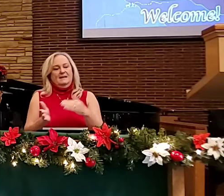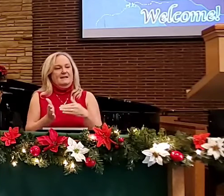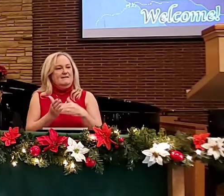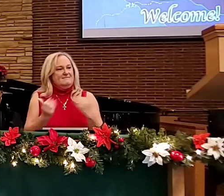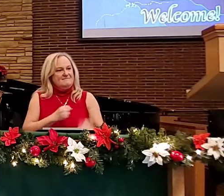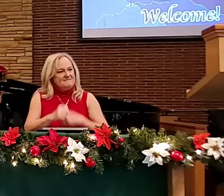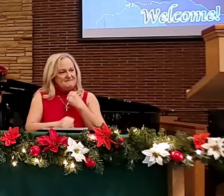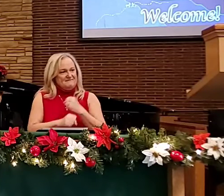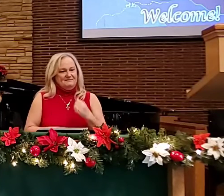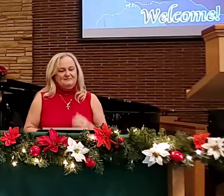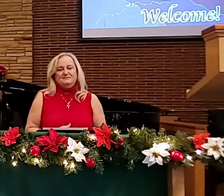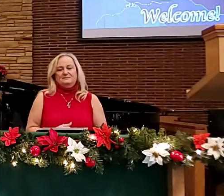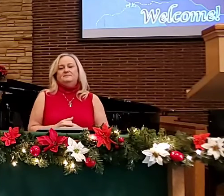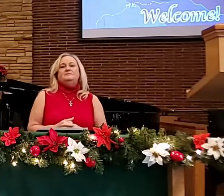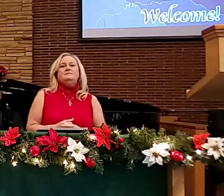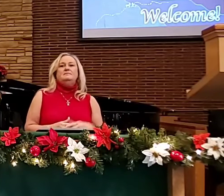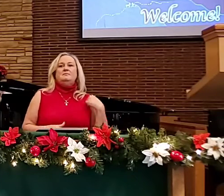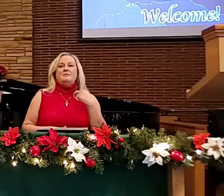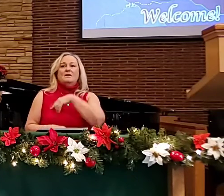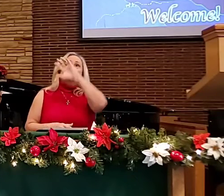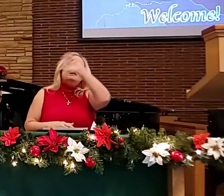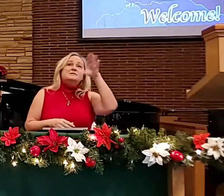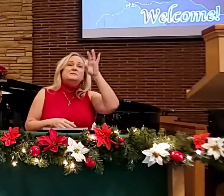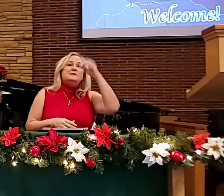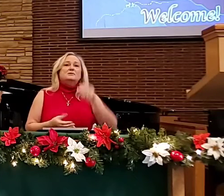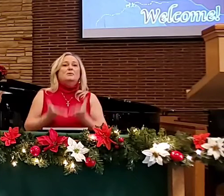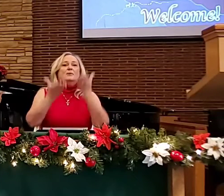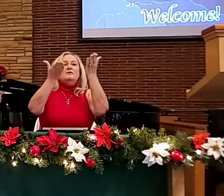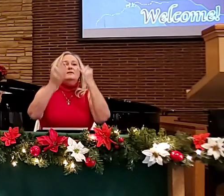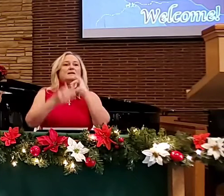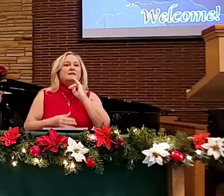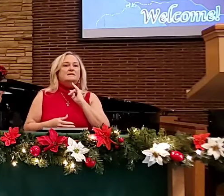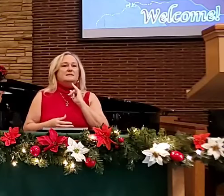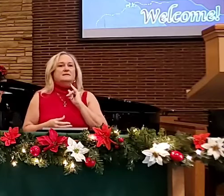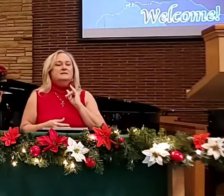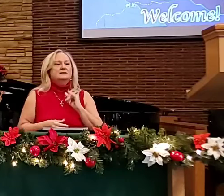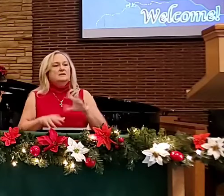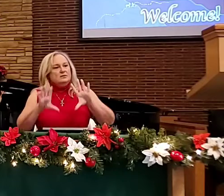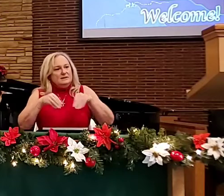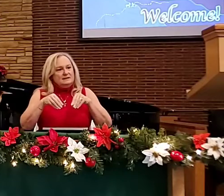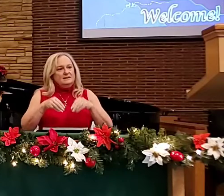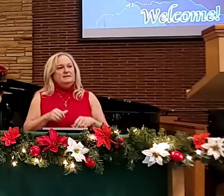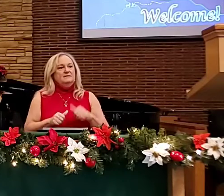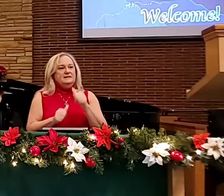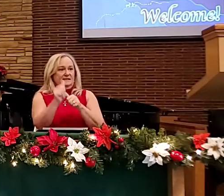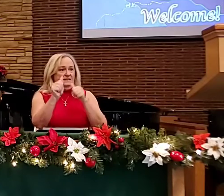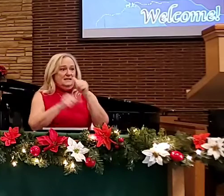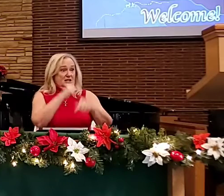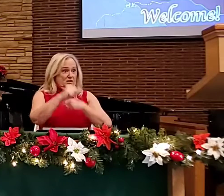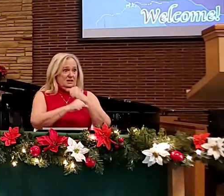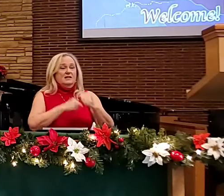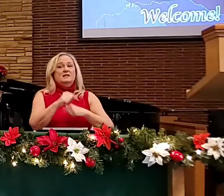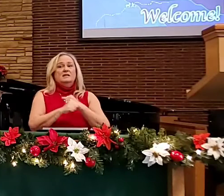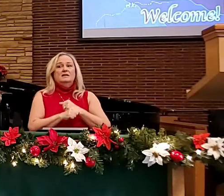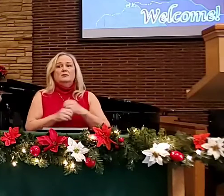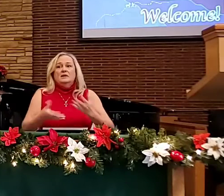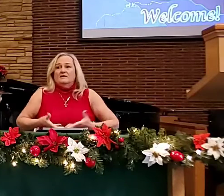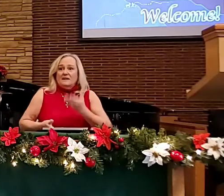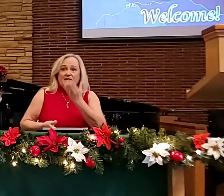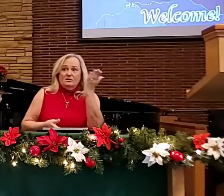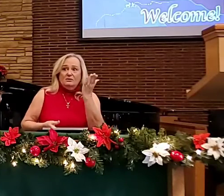year. Our Christmas special offering is received each year. And we invite